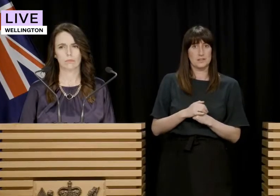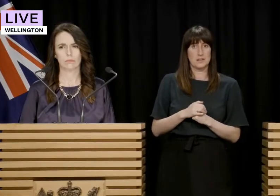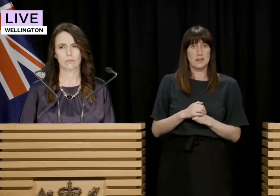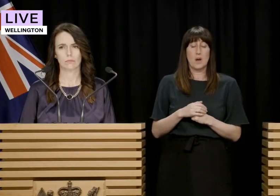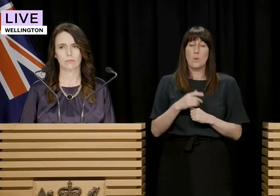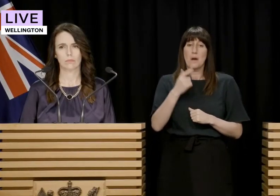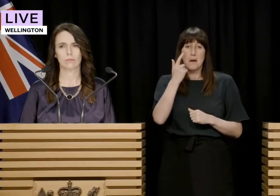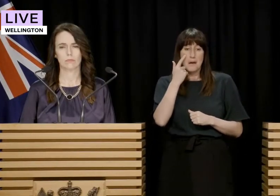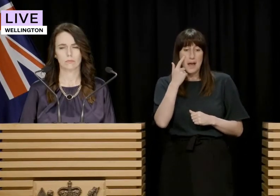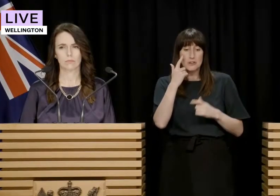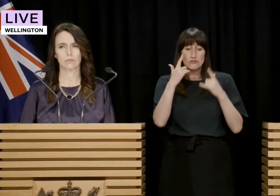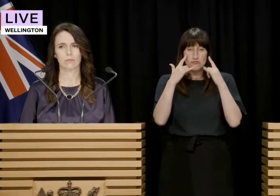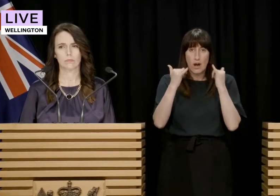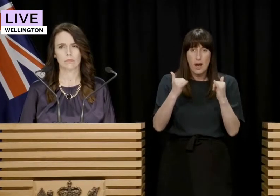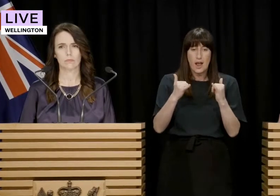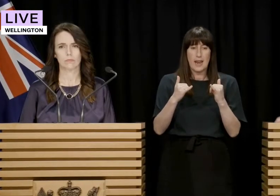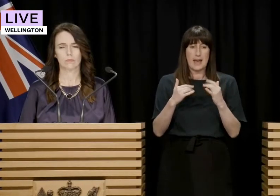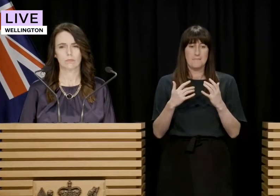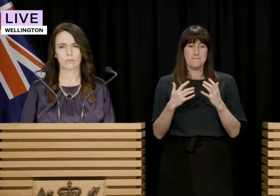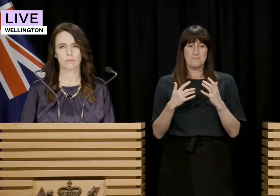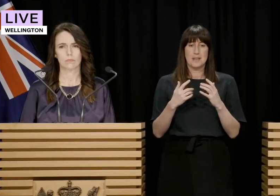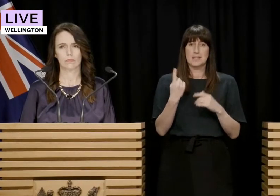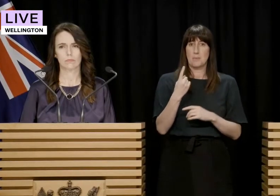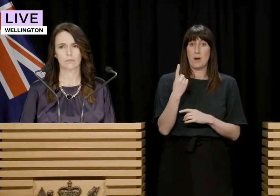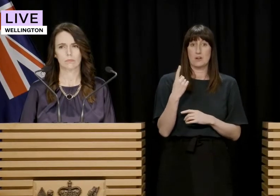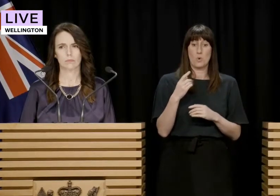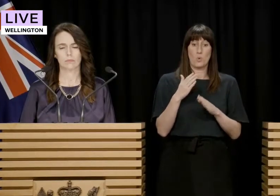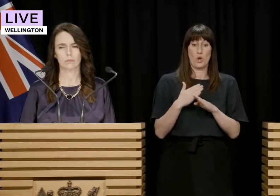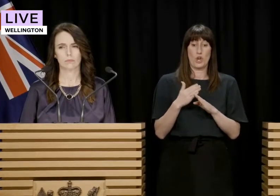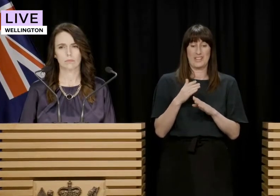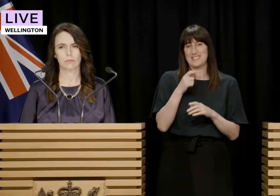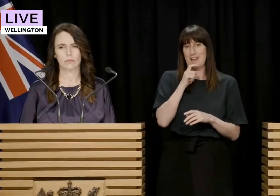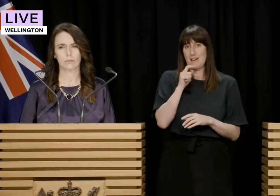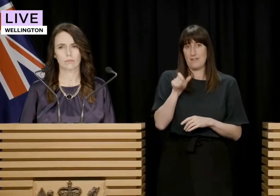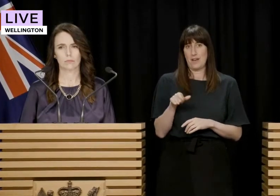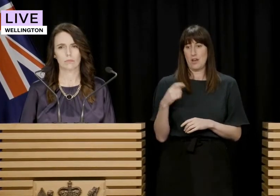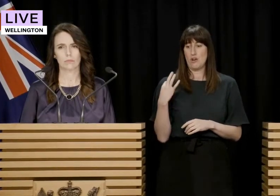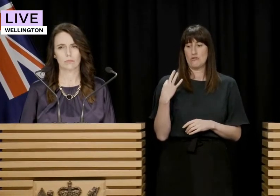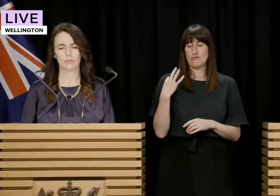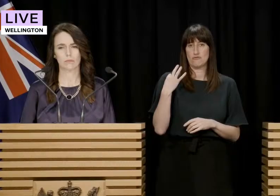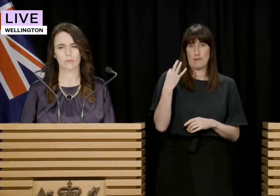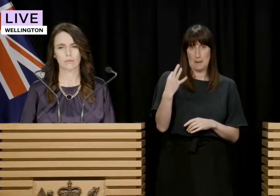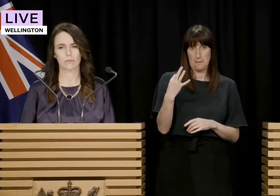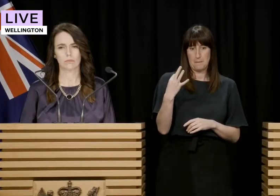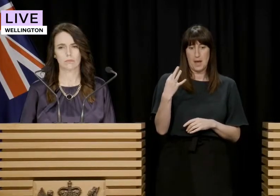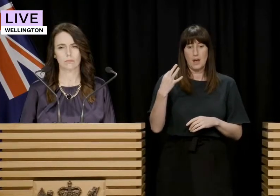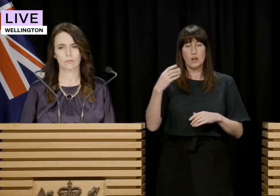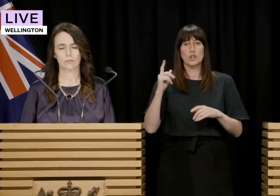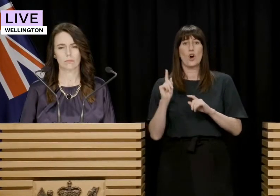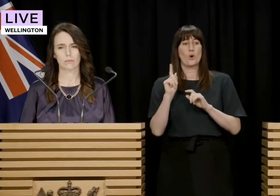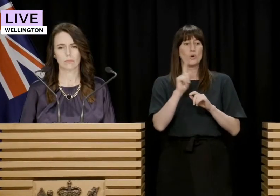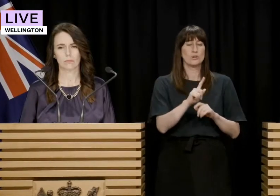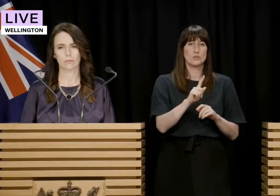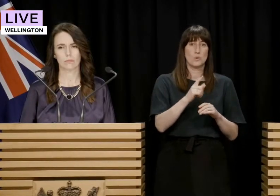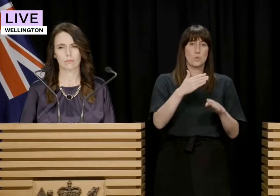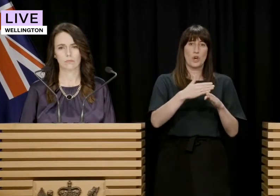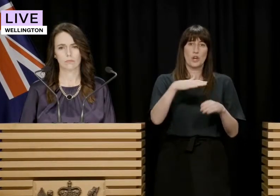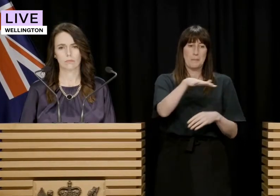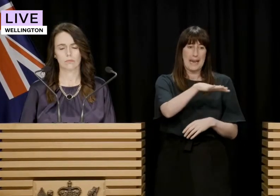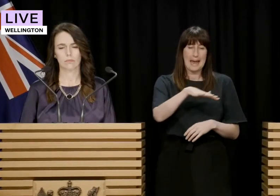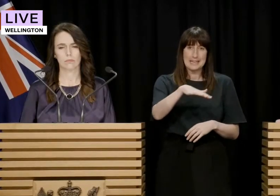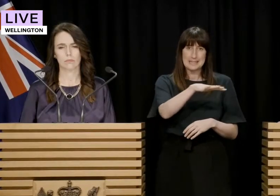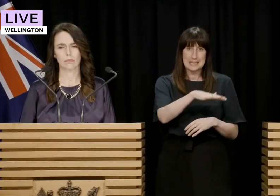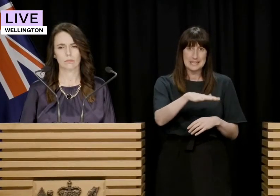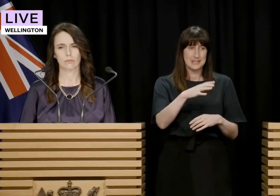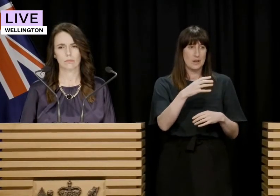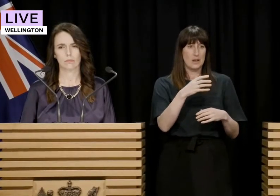a roving workplace rep where there'll be a worker who's actually able to be there as a direct representative, going about workplaces, raising